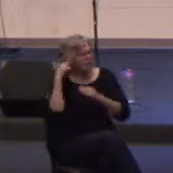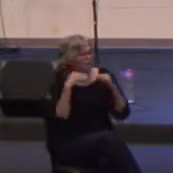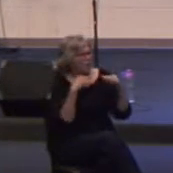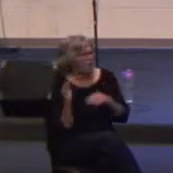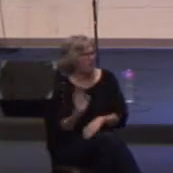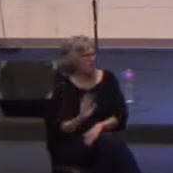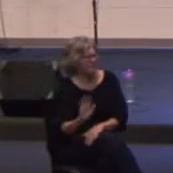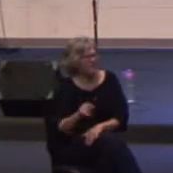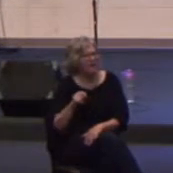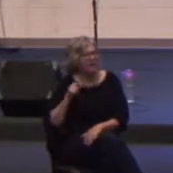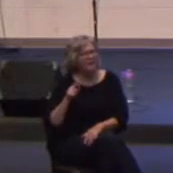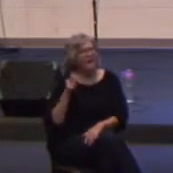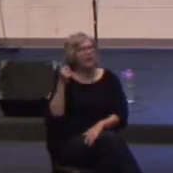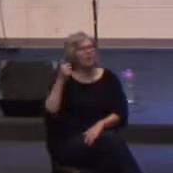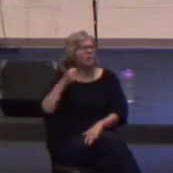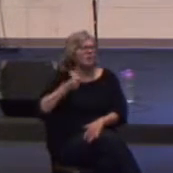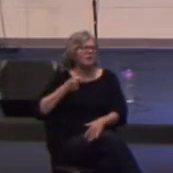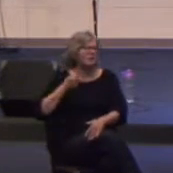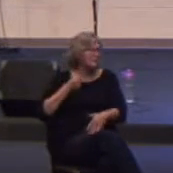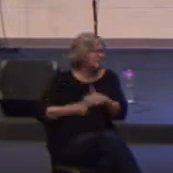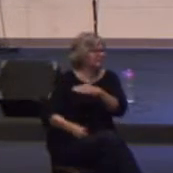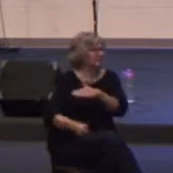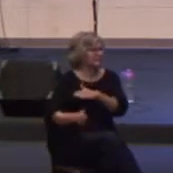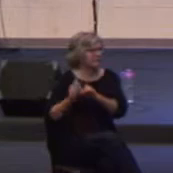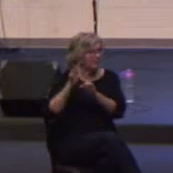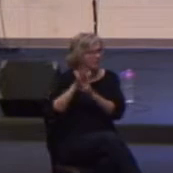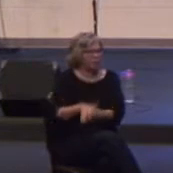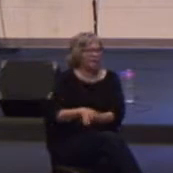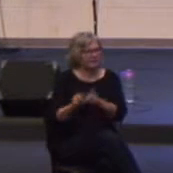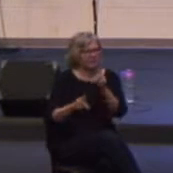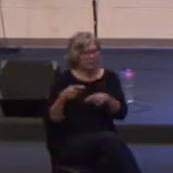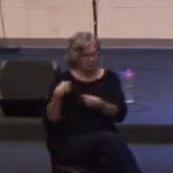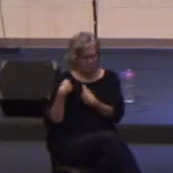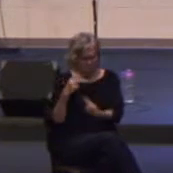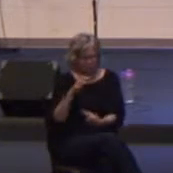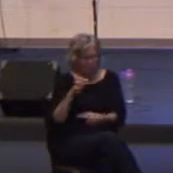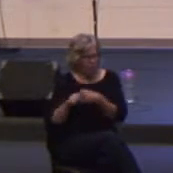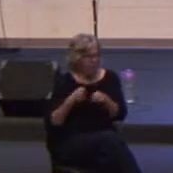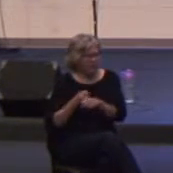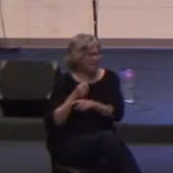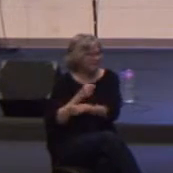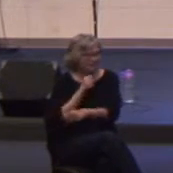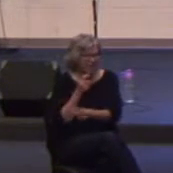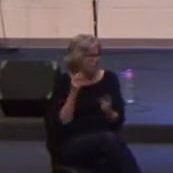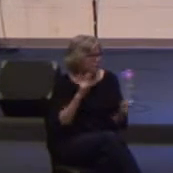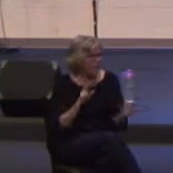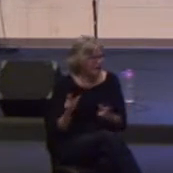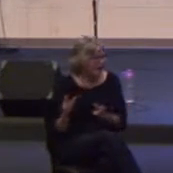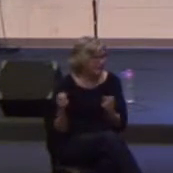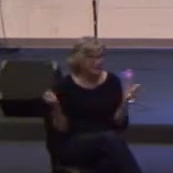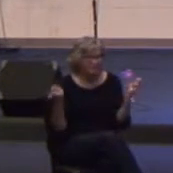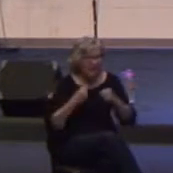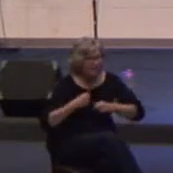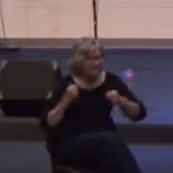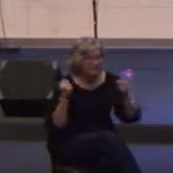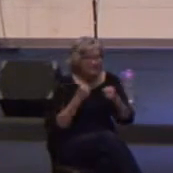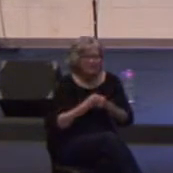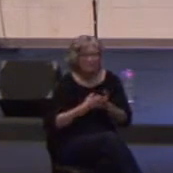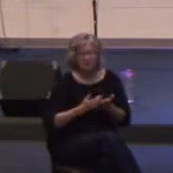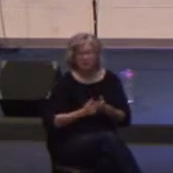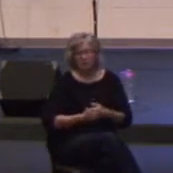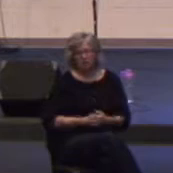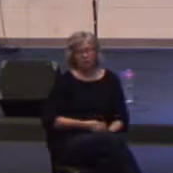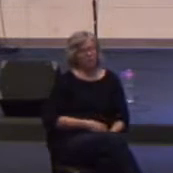No, they have been an enslaved and oppressed people for 400 years. They are not ready to fight. And so